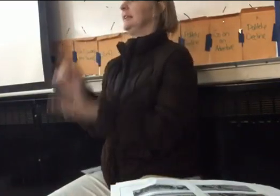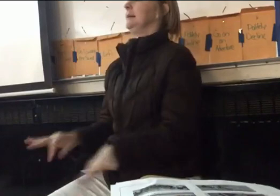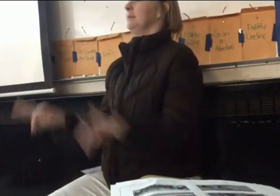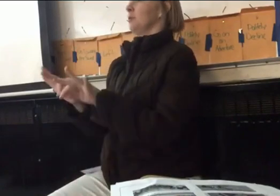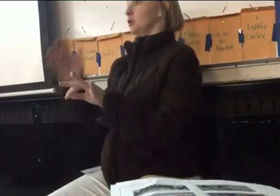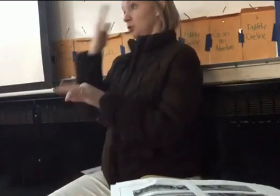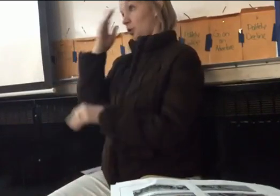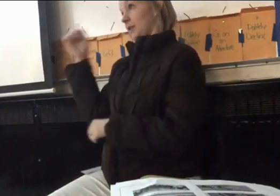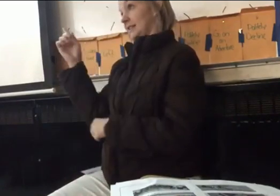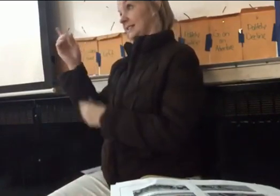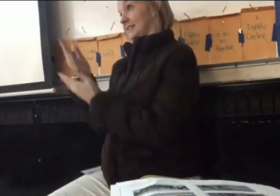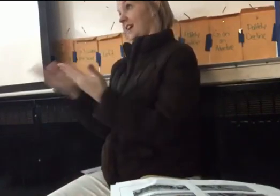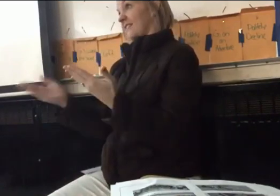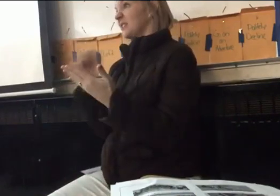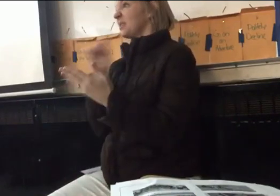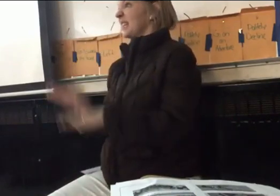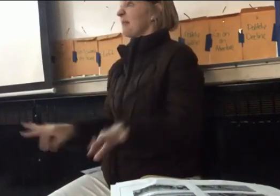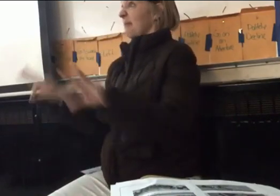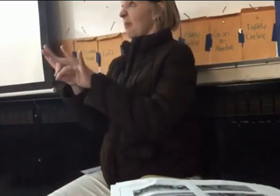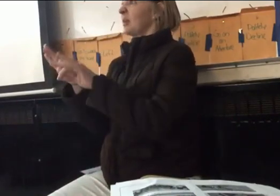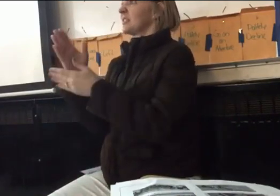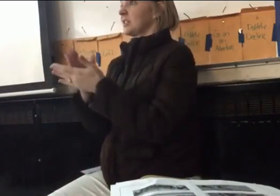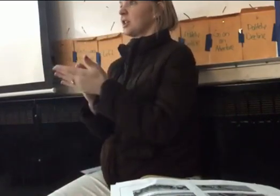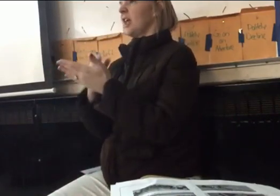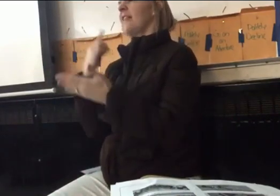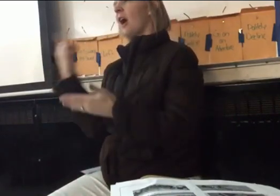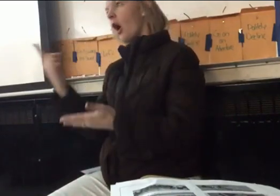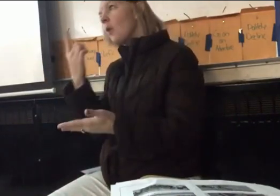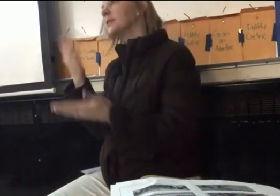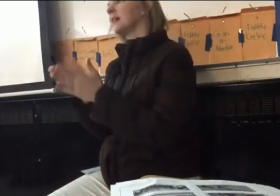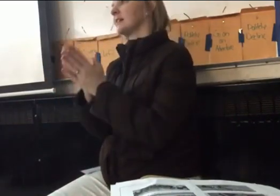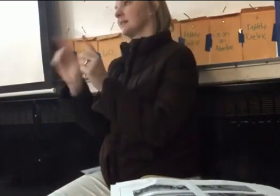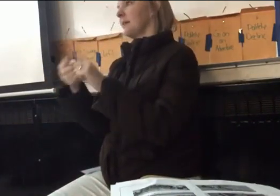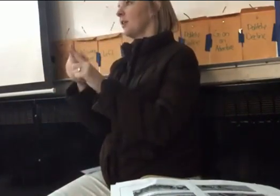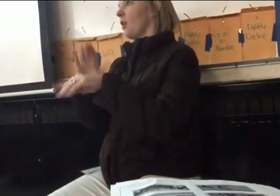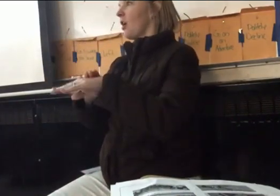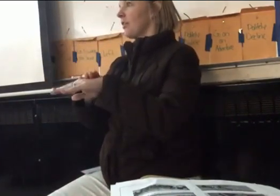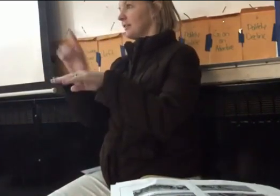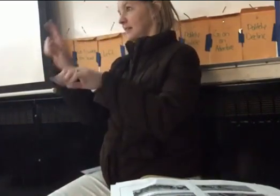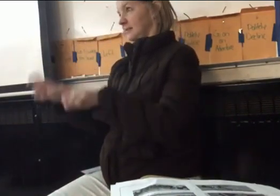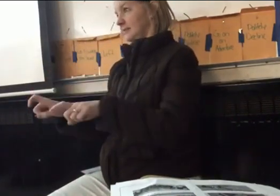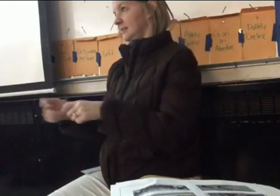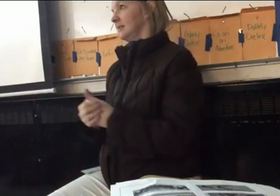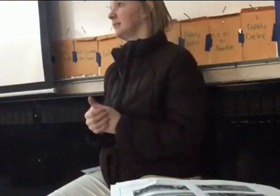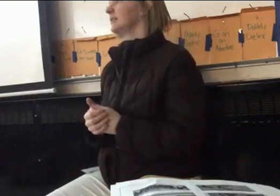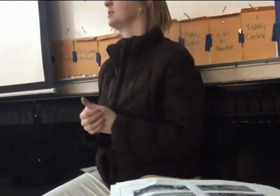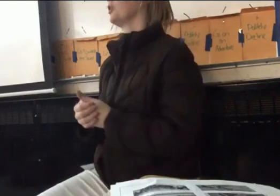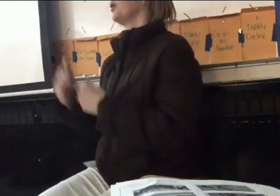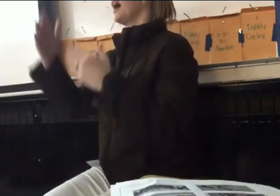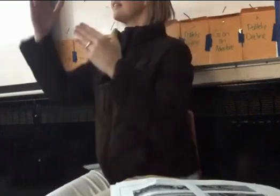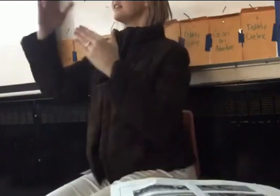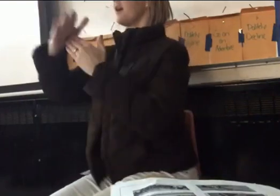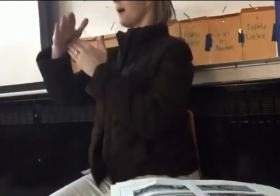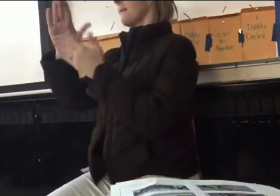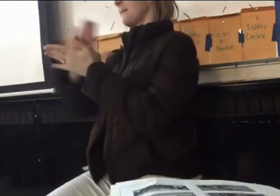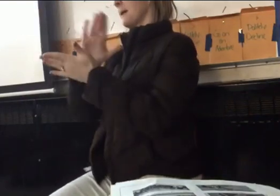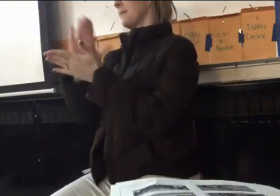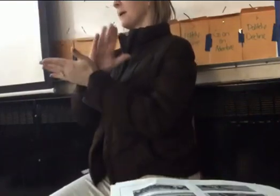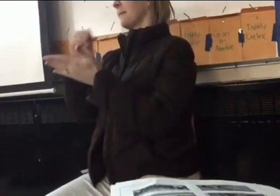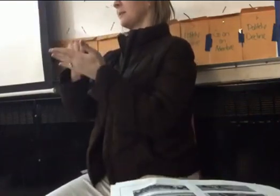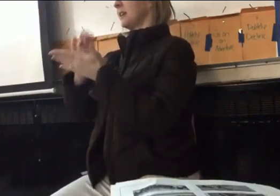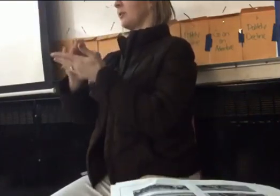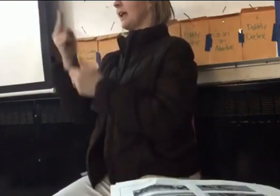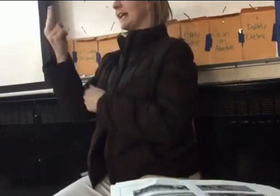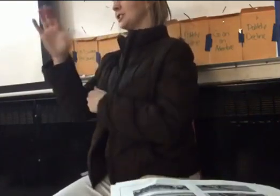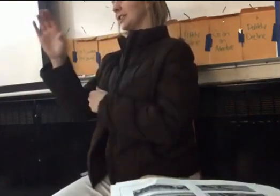to be able to know. This is actually a really important section. They ask about it all the time on the AP exam. Now, if you will put at the top of this paper, HC